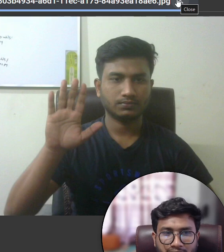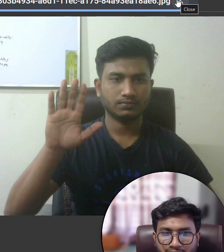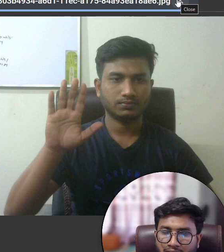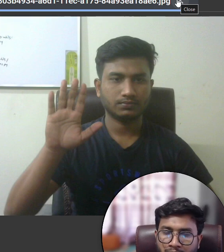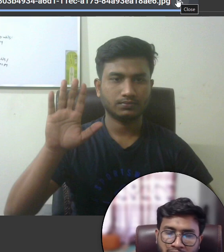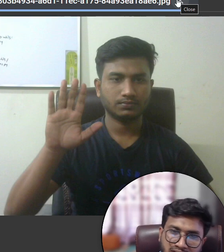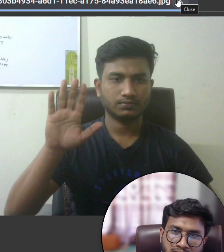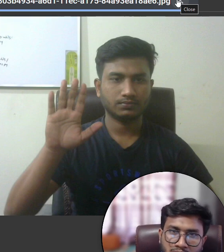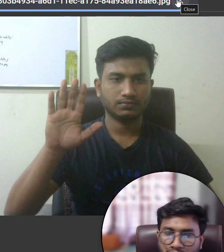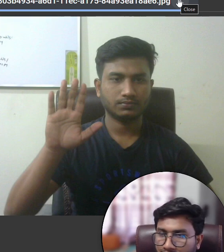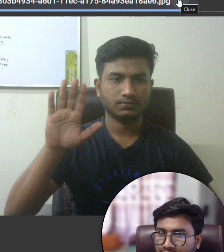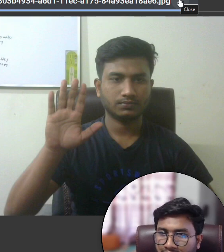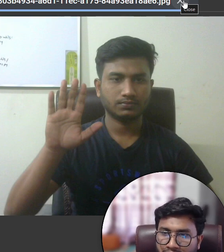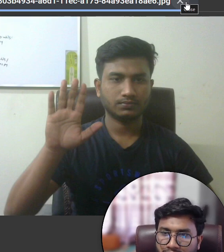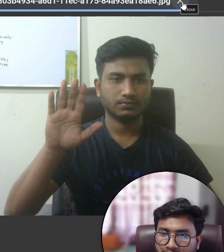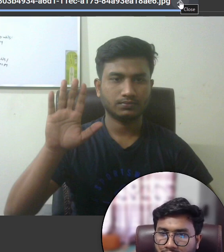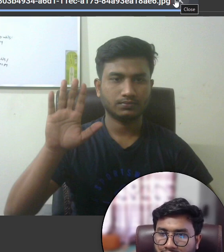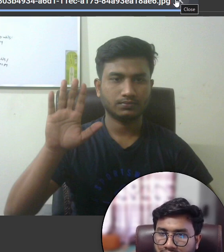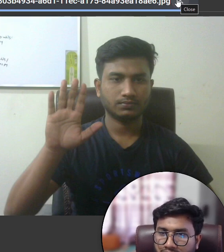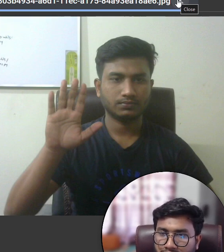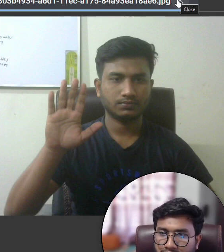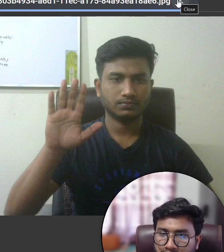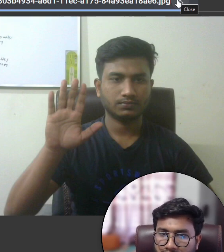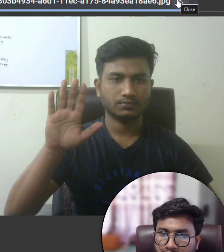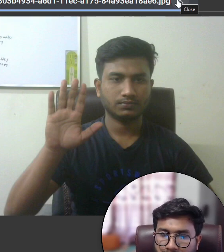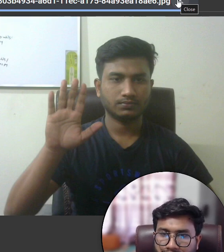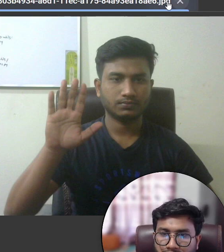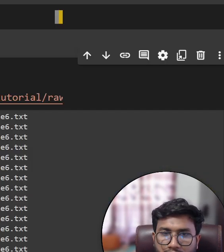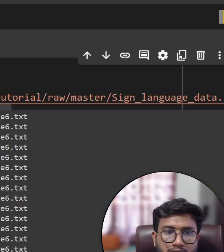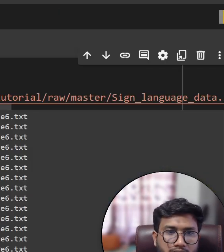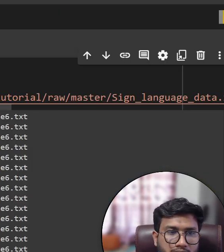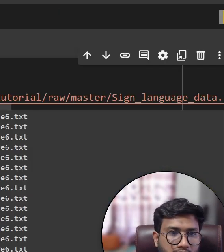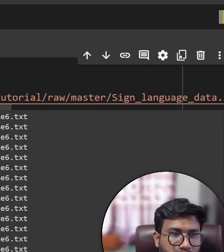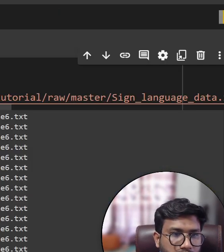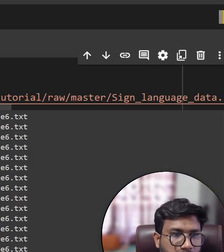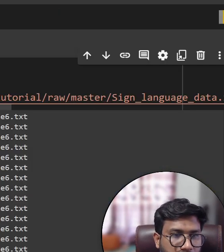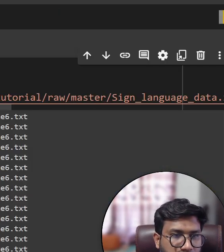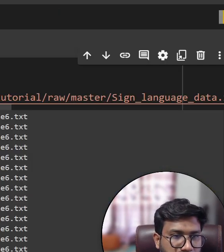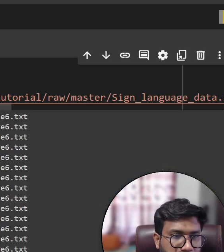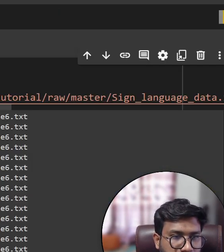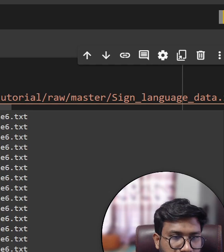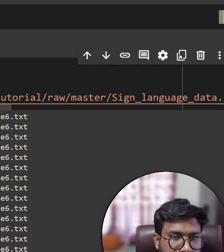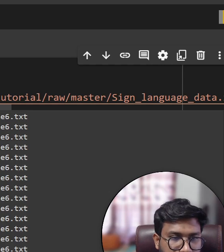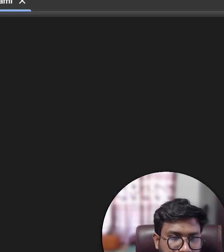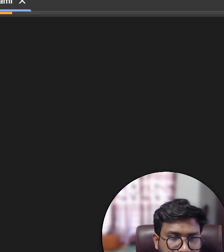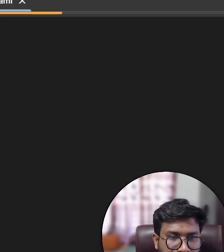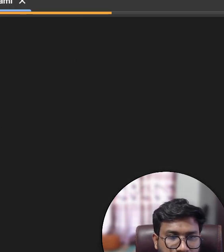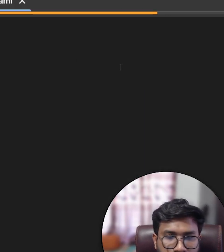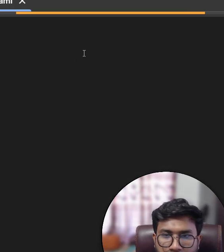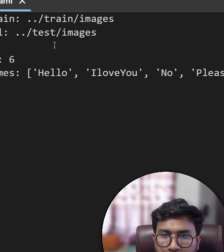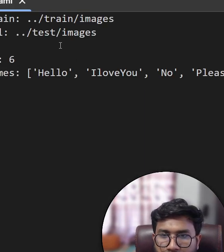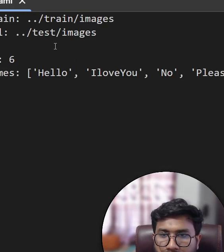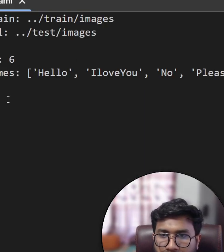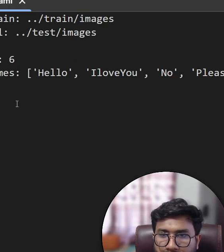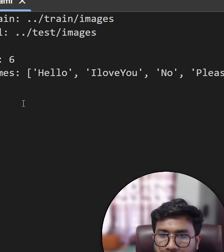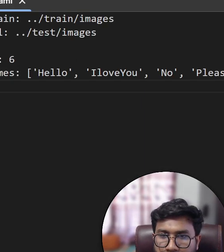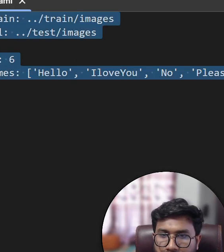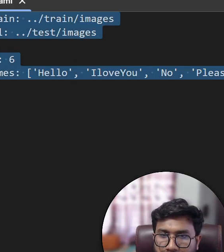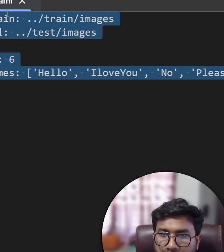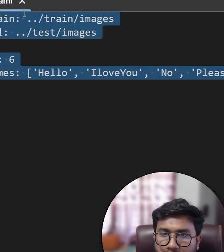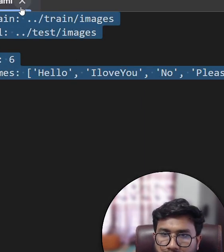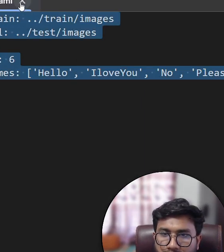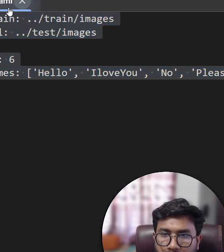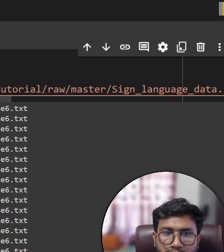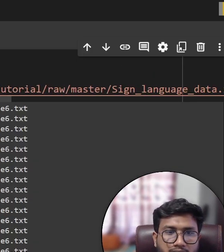that time you can directly upload inside Google Colab, and you can read from here. See, this is the data. Now I think you can see now data.yaml file